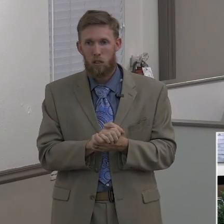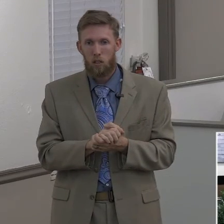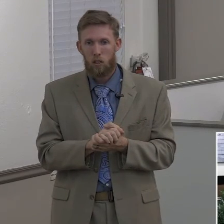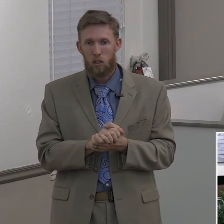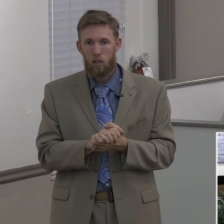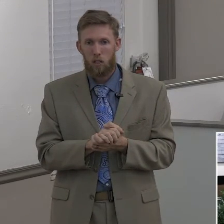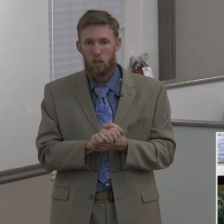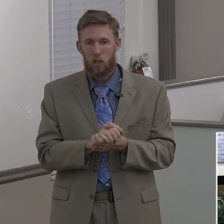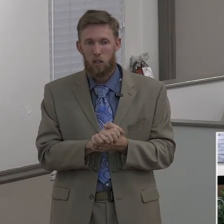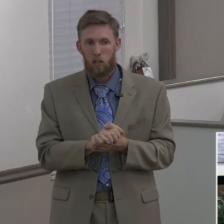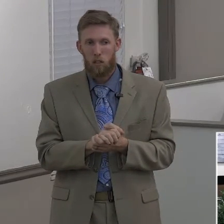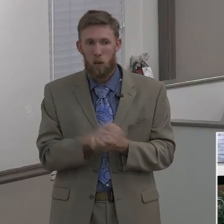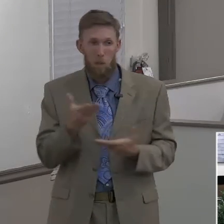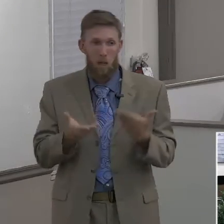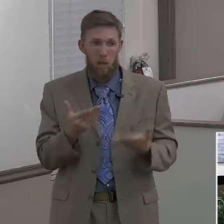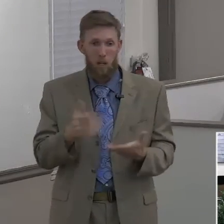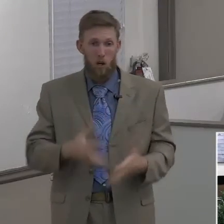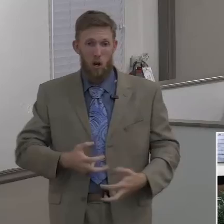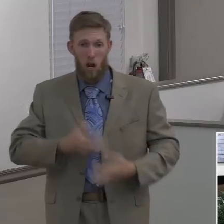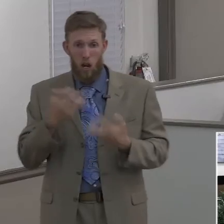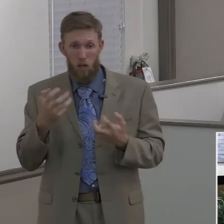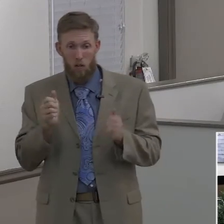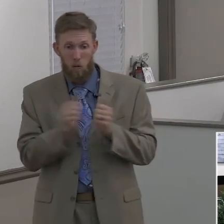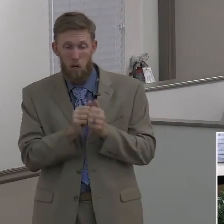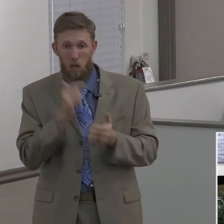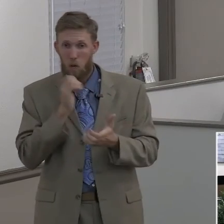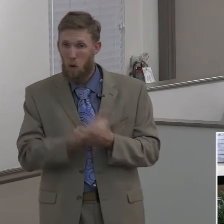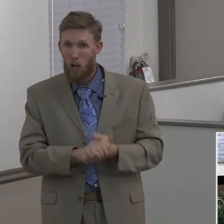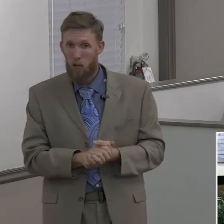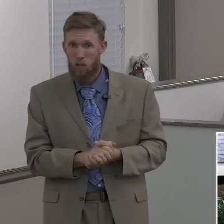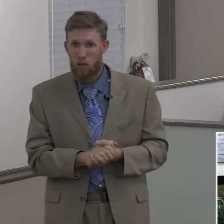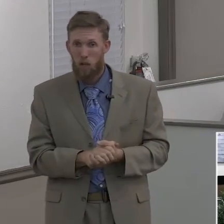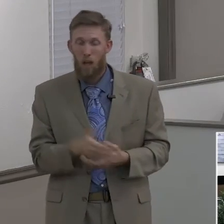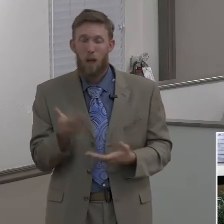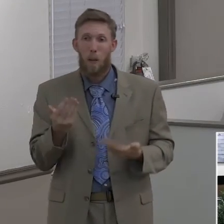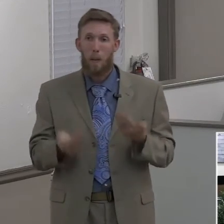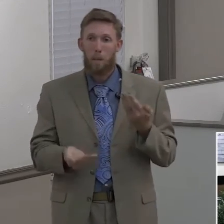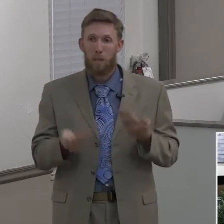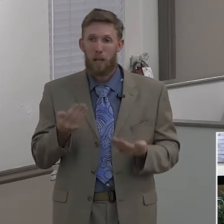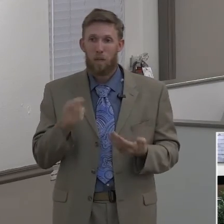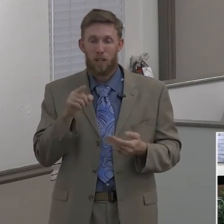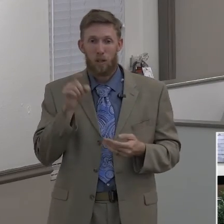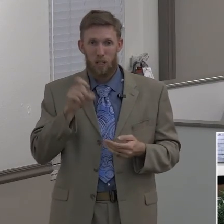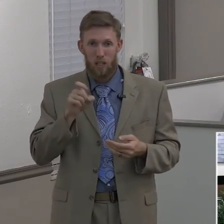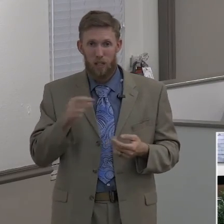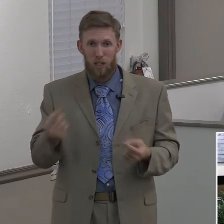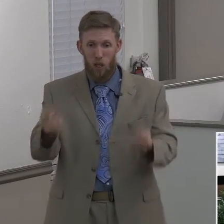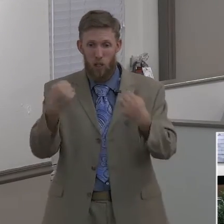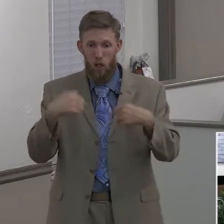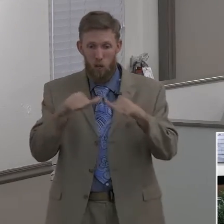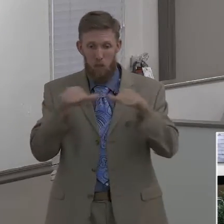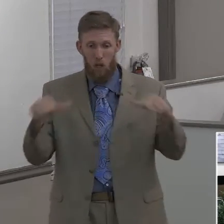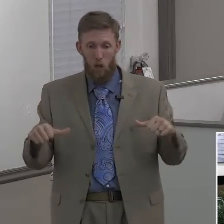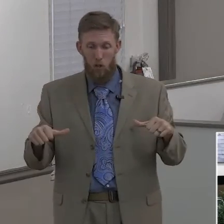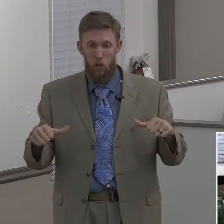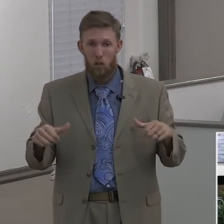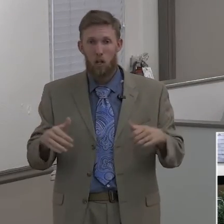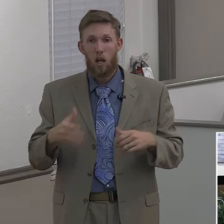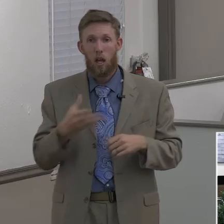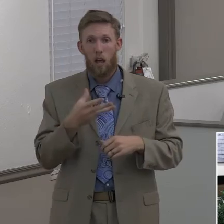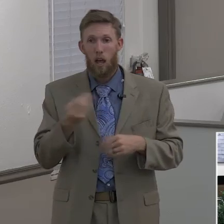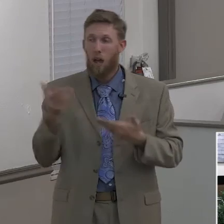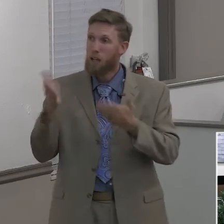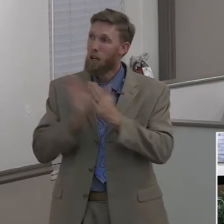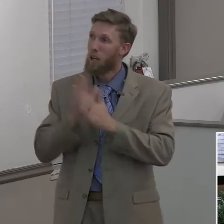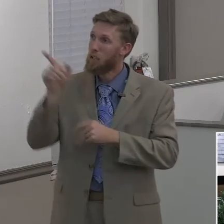over a lot of stuff. Maybe you're angry at your wife over a lot of stuff. Maybe you need to come down here and